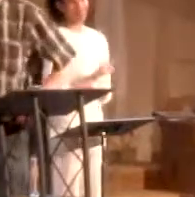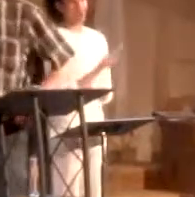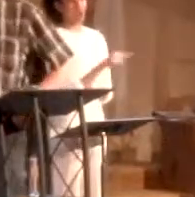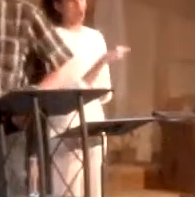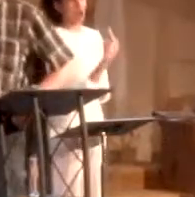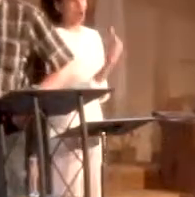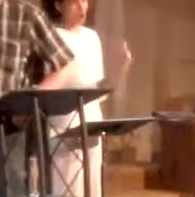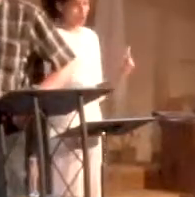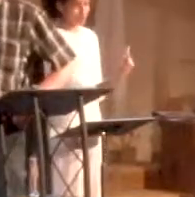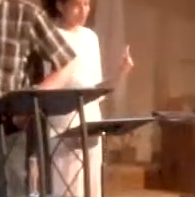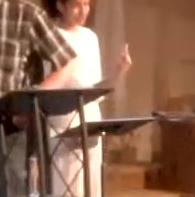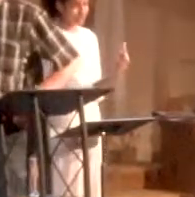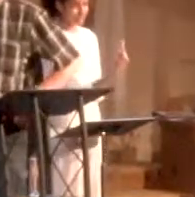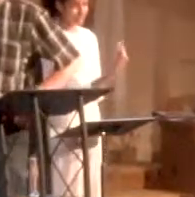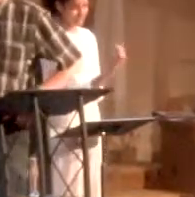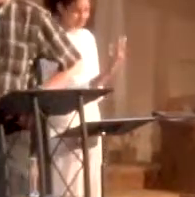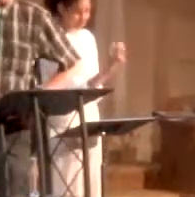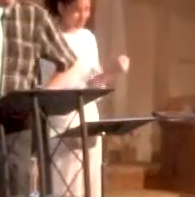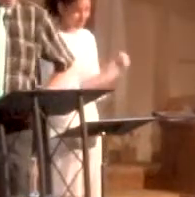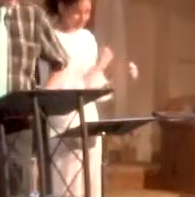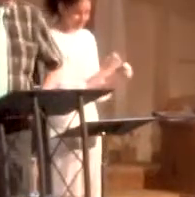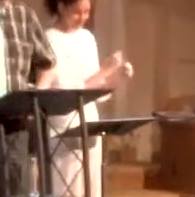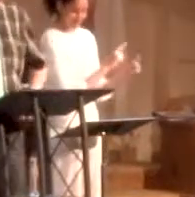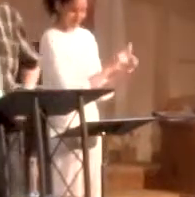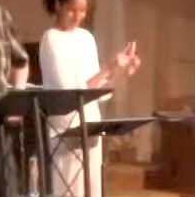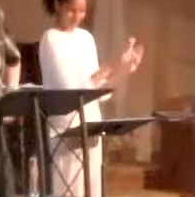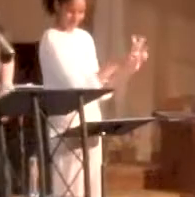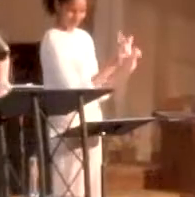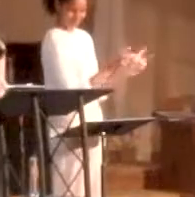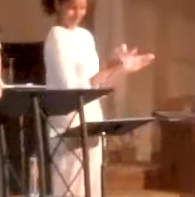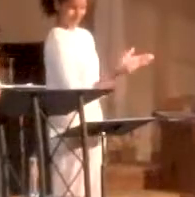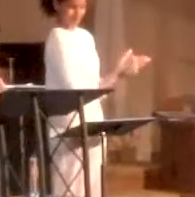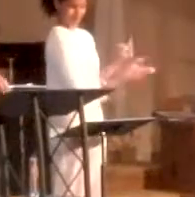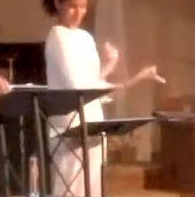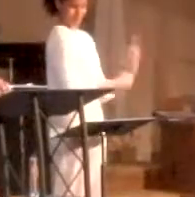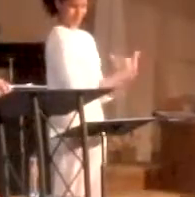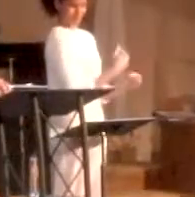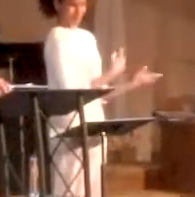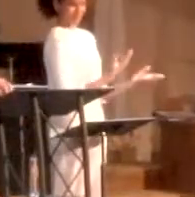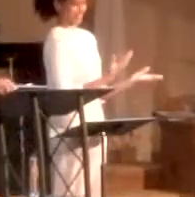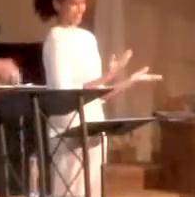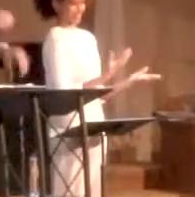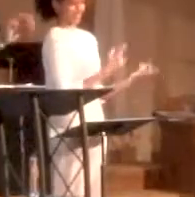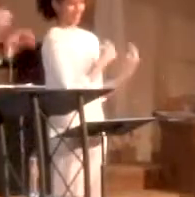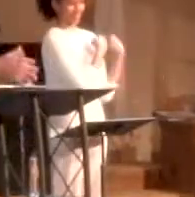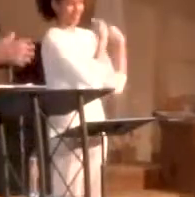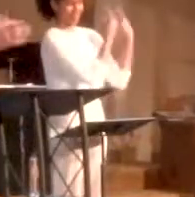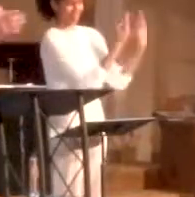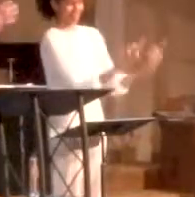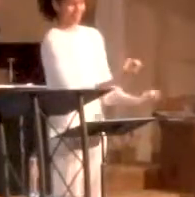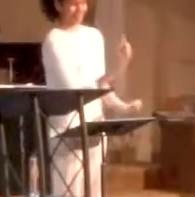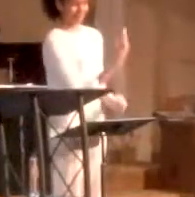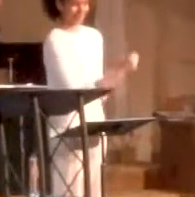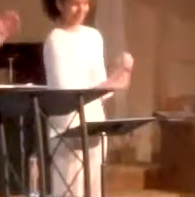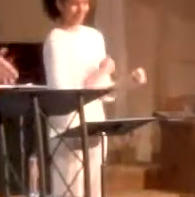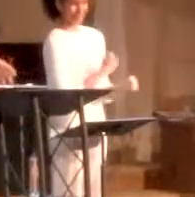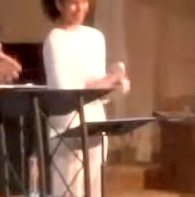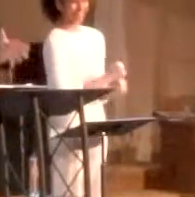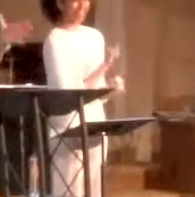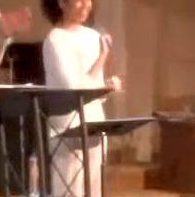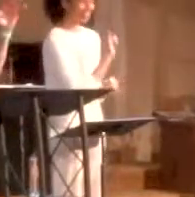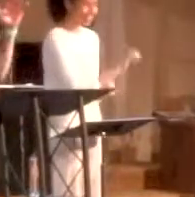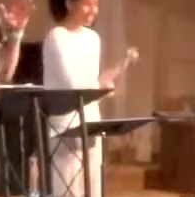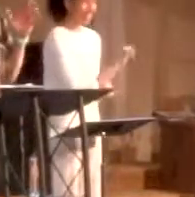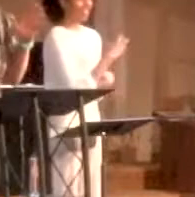Only 12 years. It's a chronic